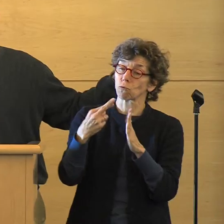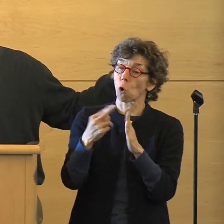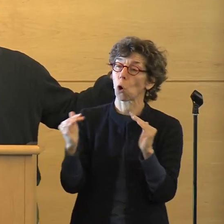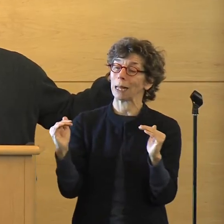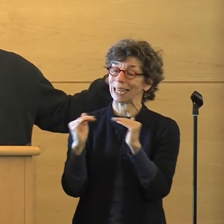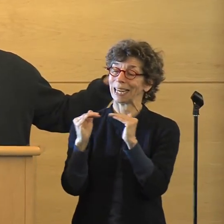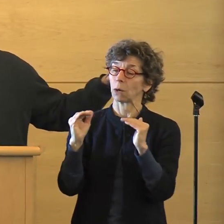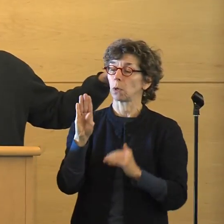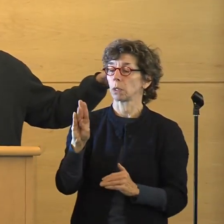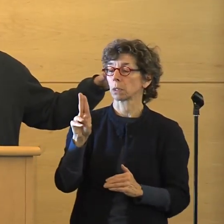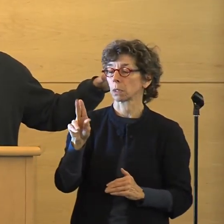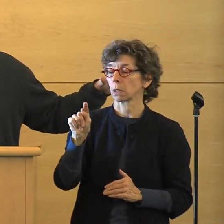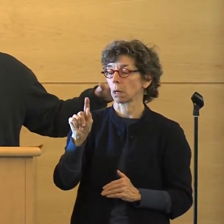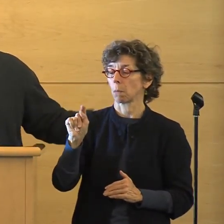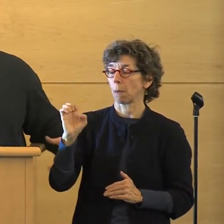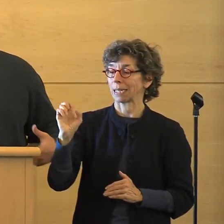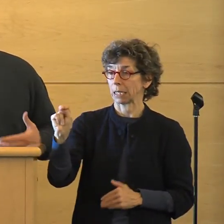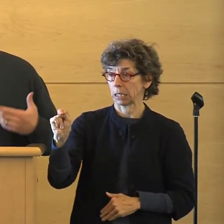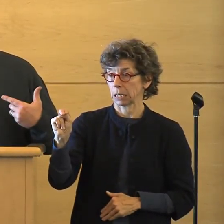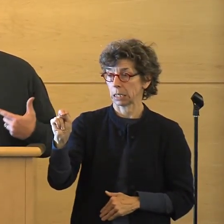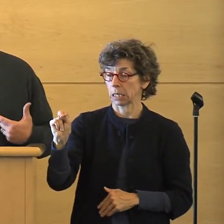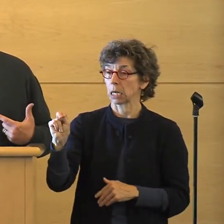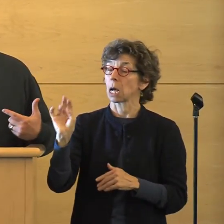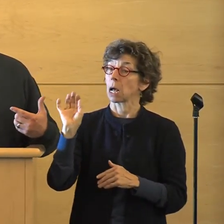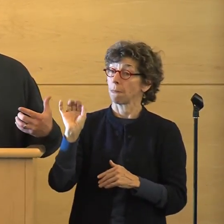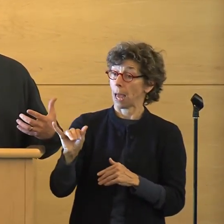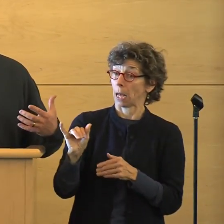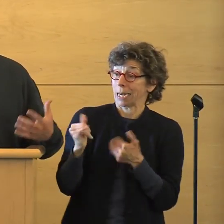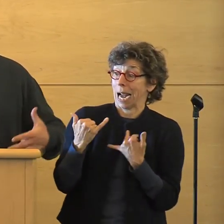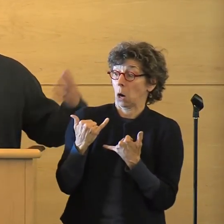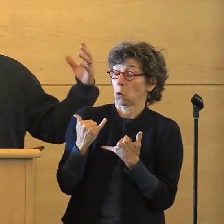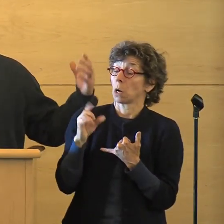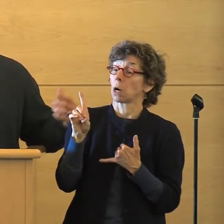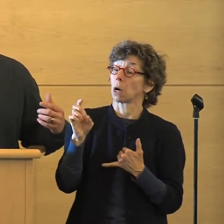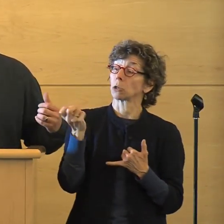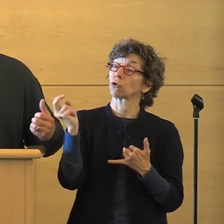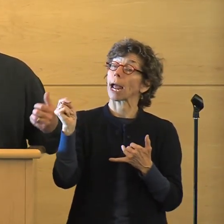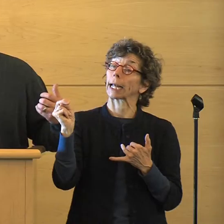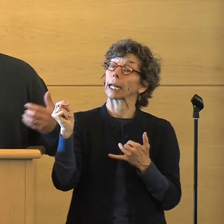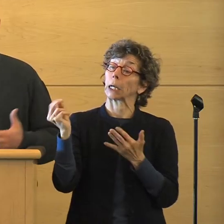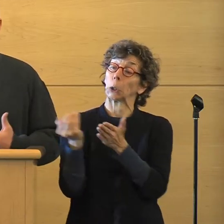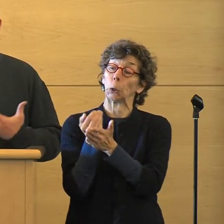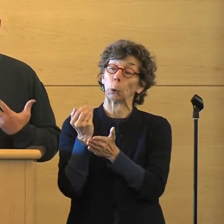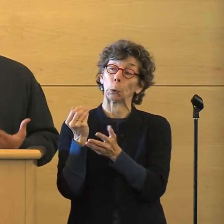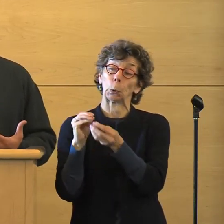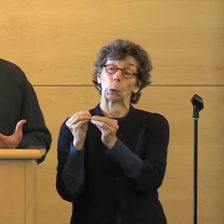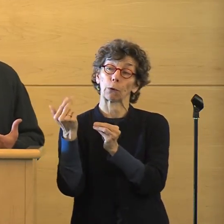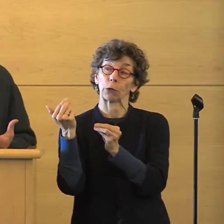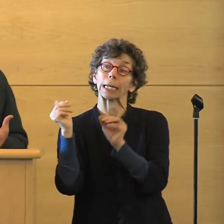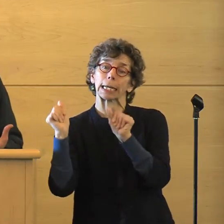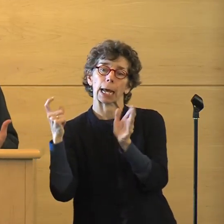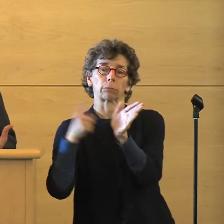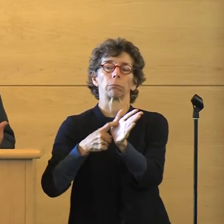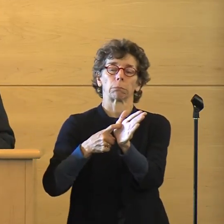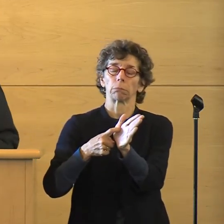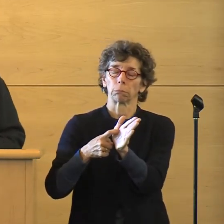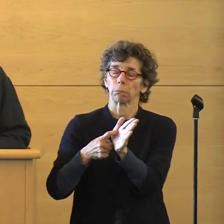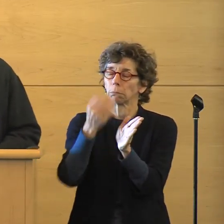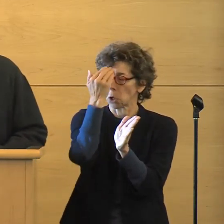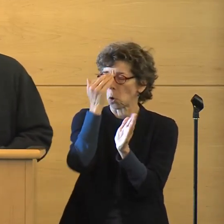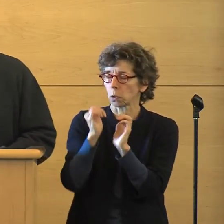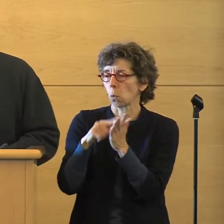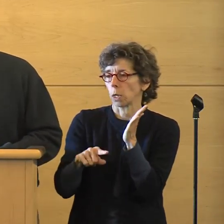Dragon recognizes as a button. And so you can say click play, you know, all day long, and it's not going to understand what you're talking about.